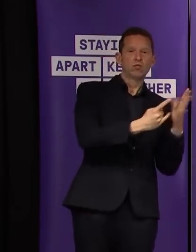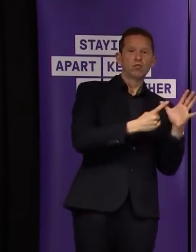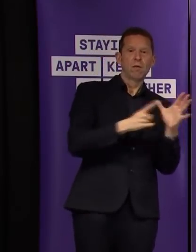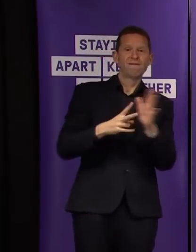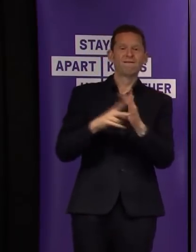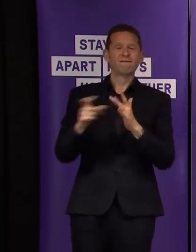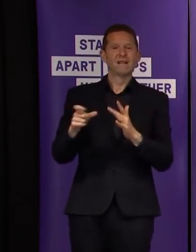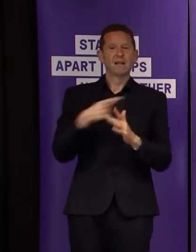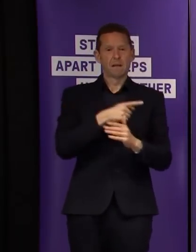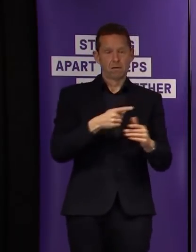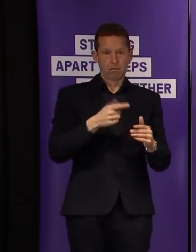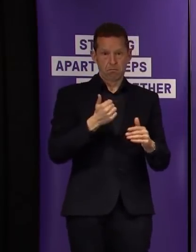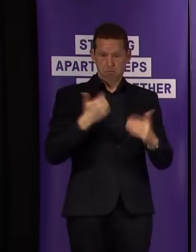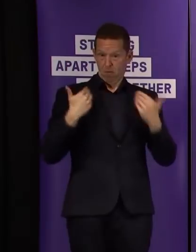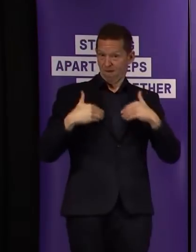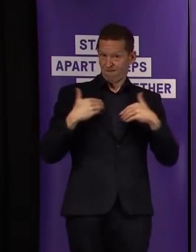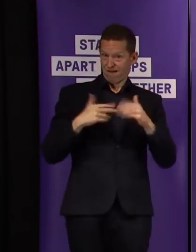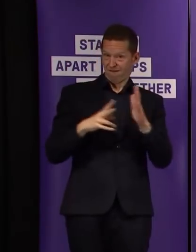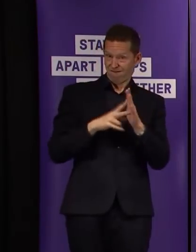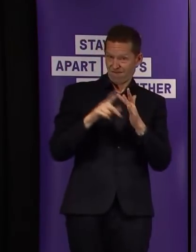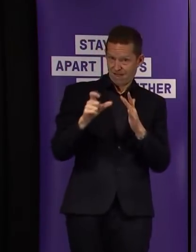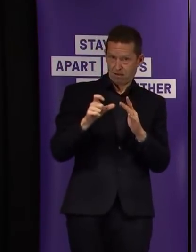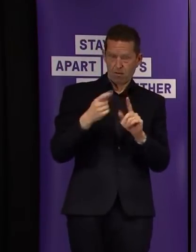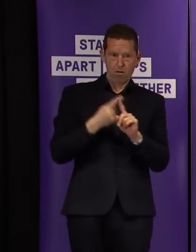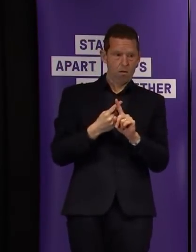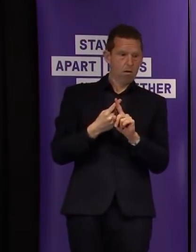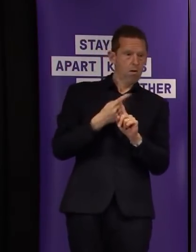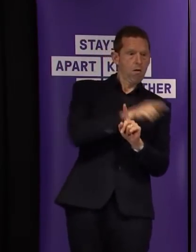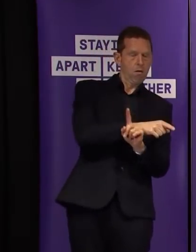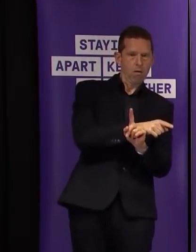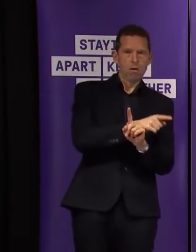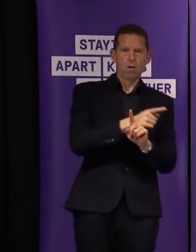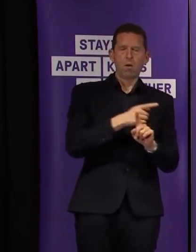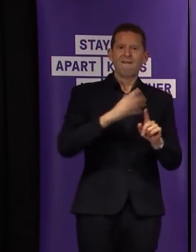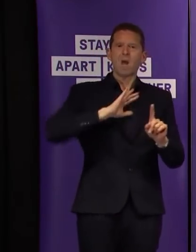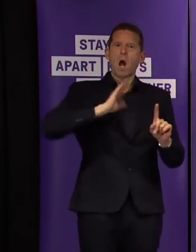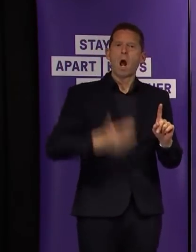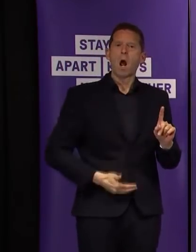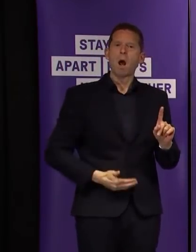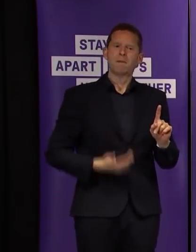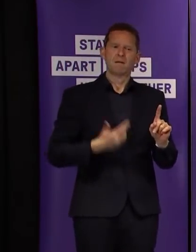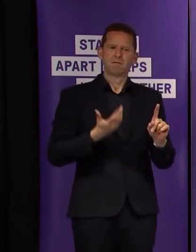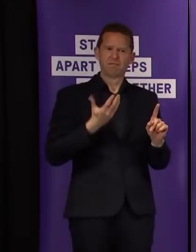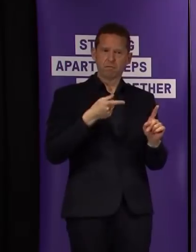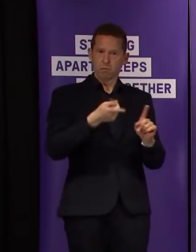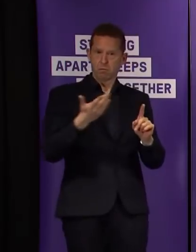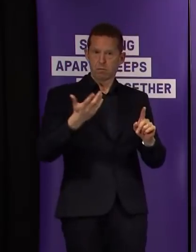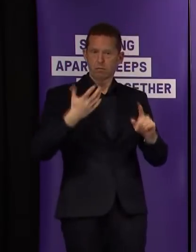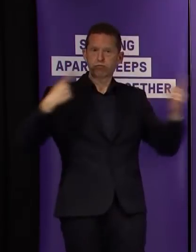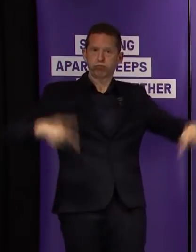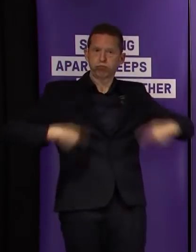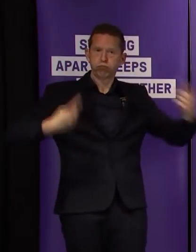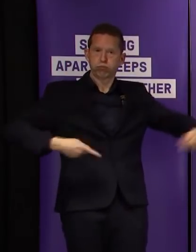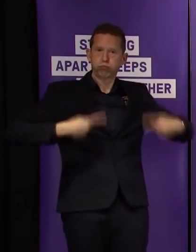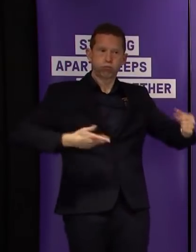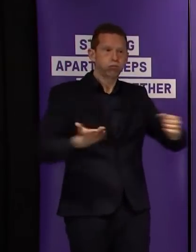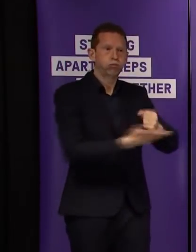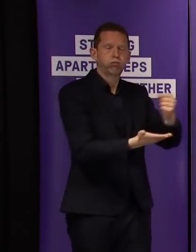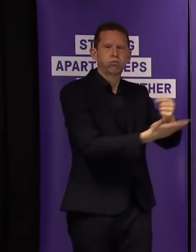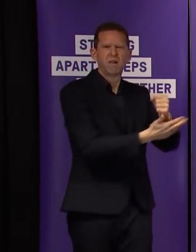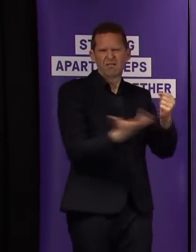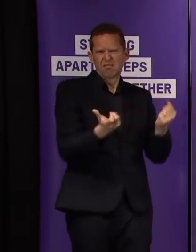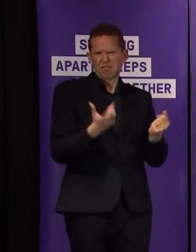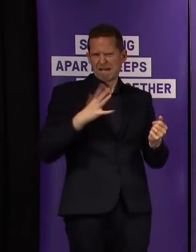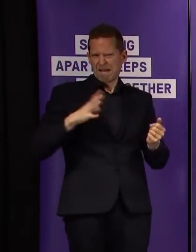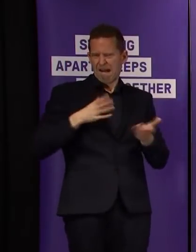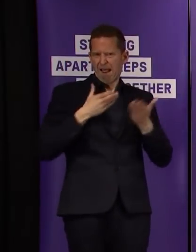someone who lives in Victoria but owns land on the other side of the border in South Australia and wants to go and harvest their crop, the notion that they can go and do that,